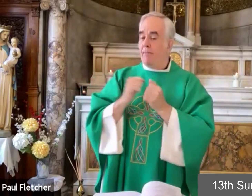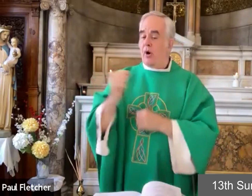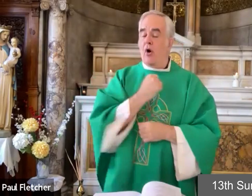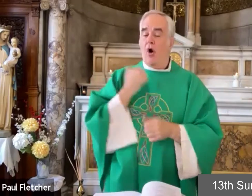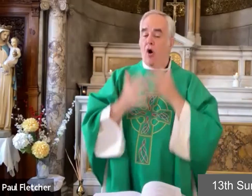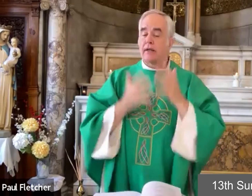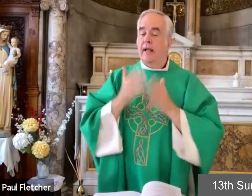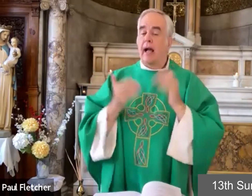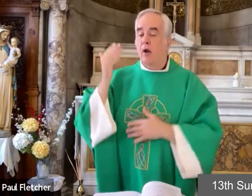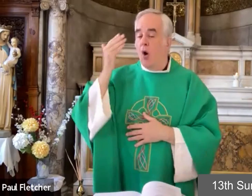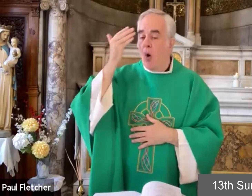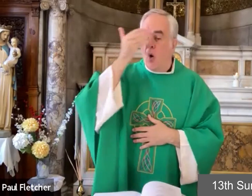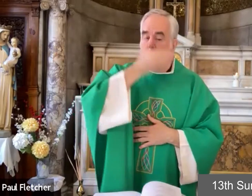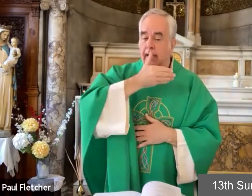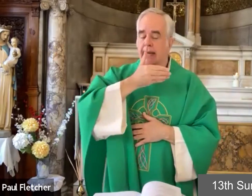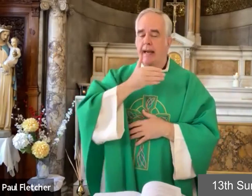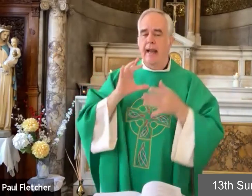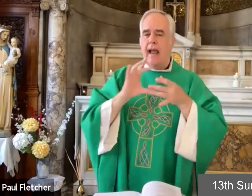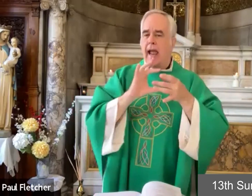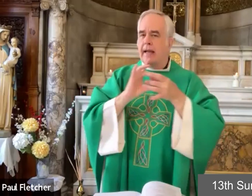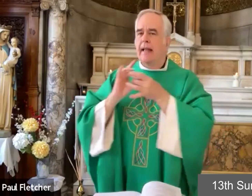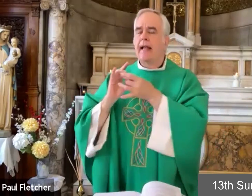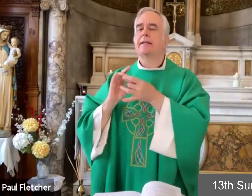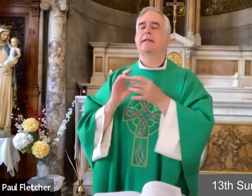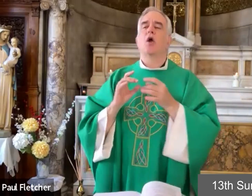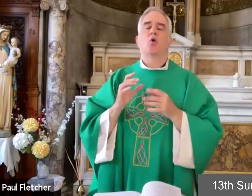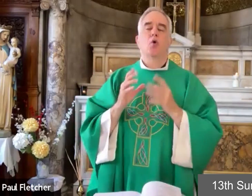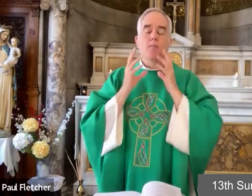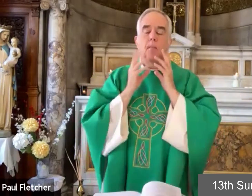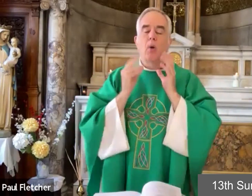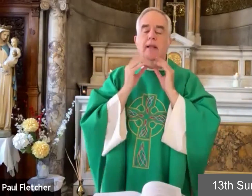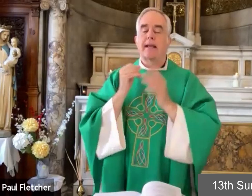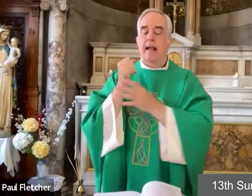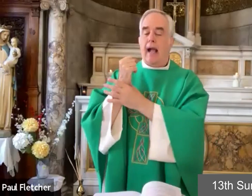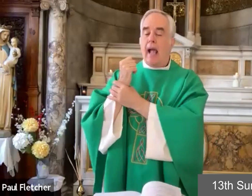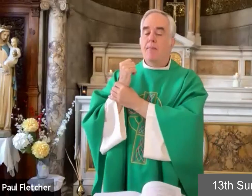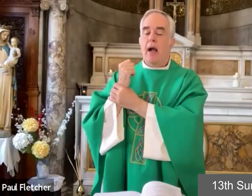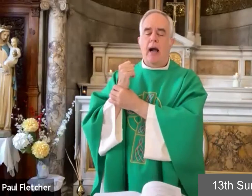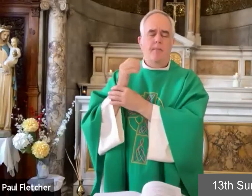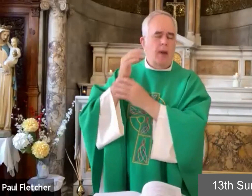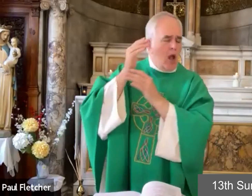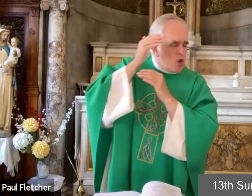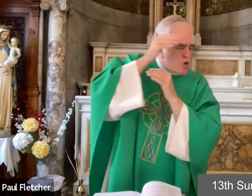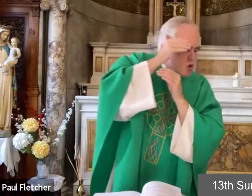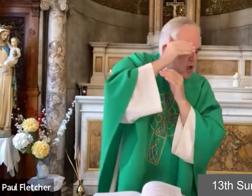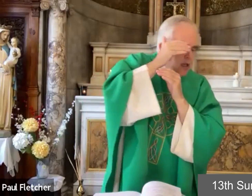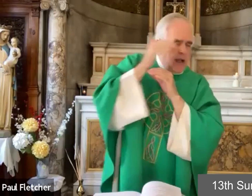Remember, by dying holy, it linked to Moses and Abraham, shielding